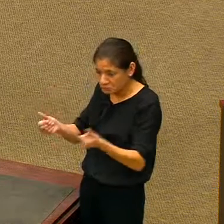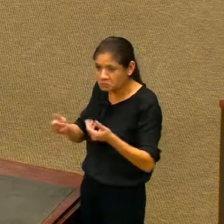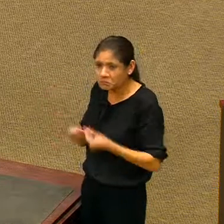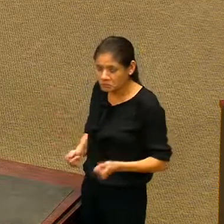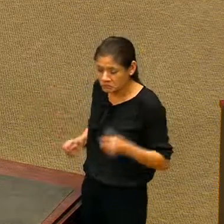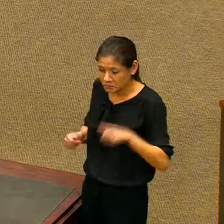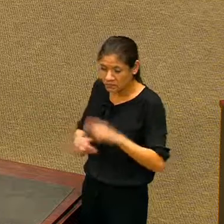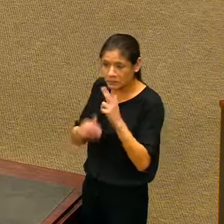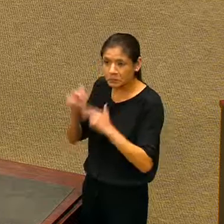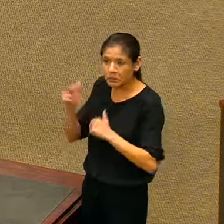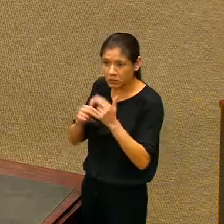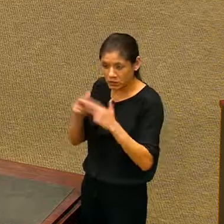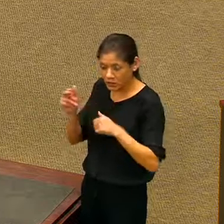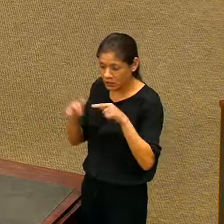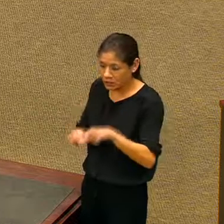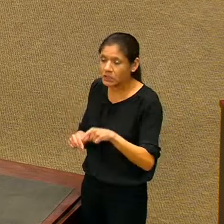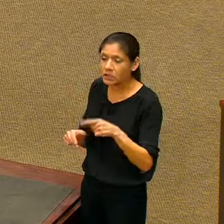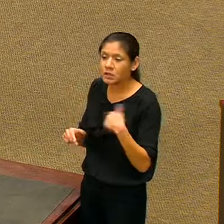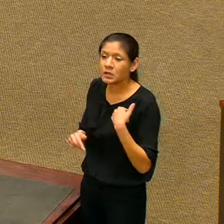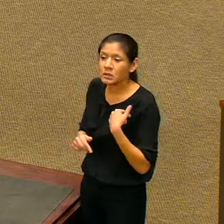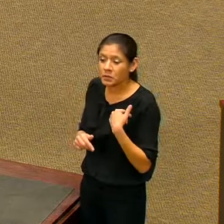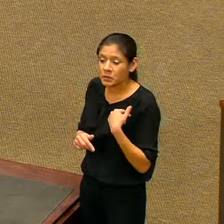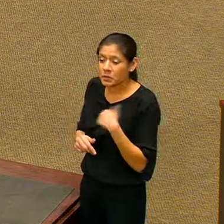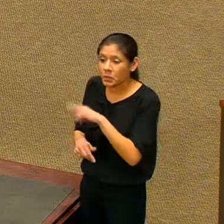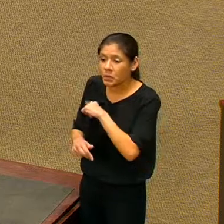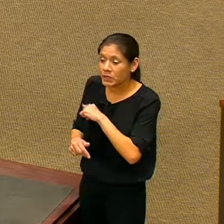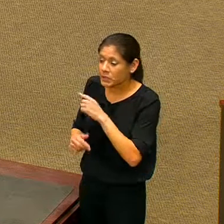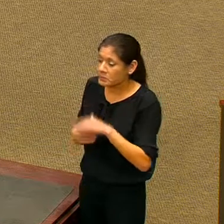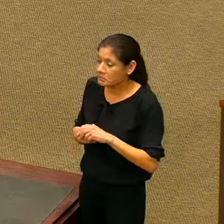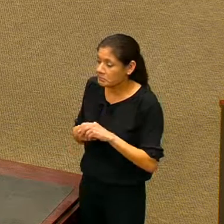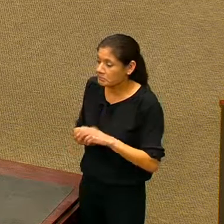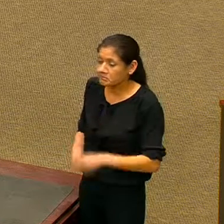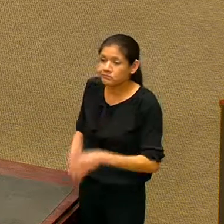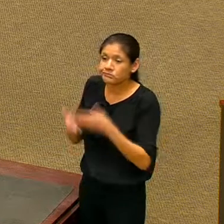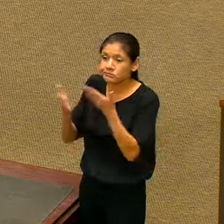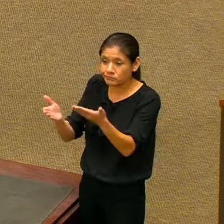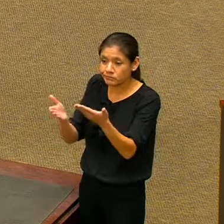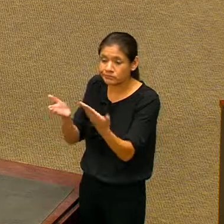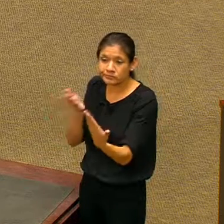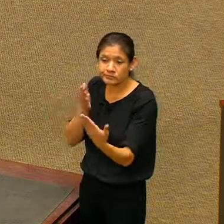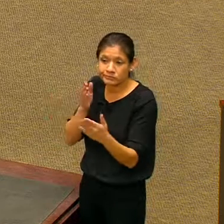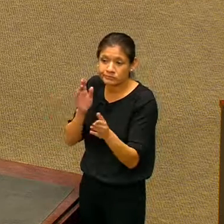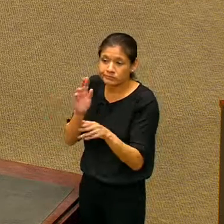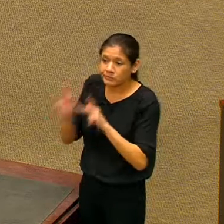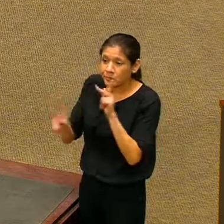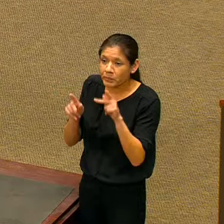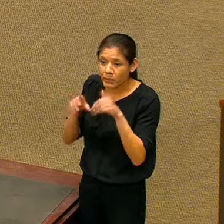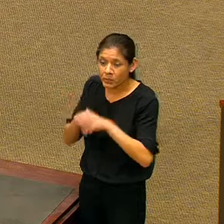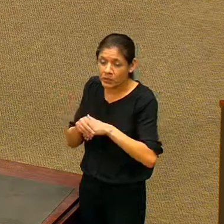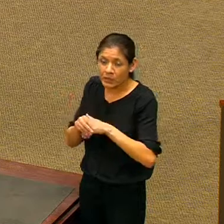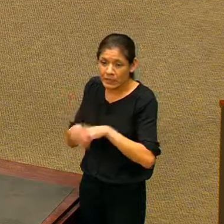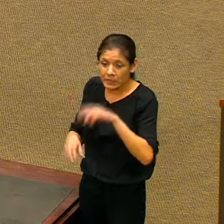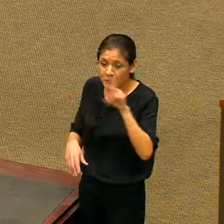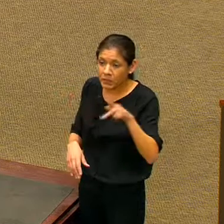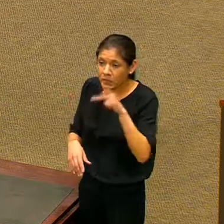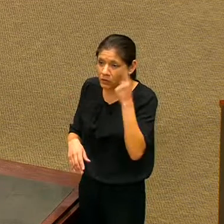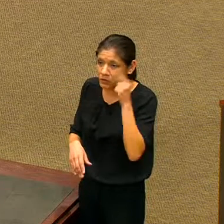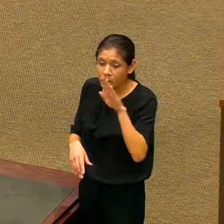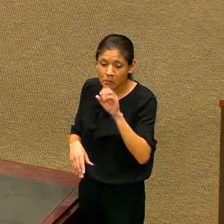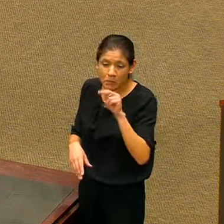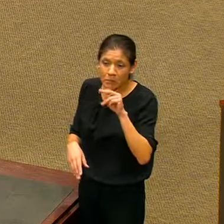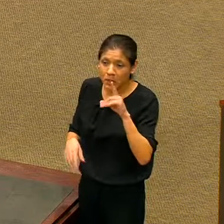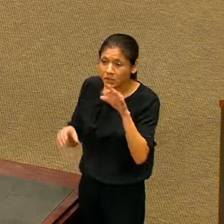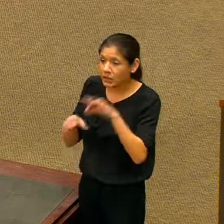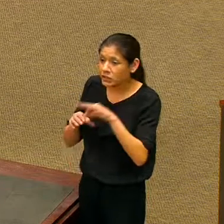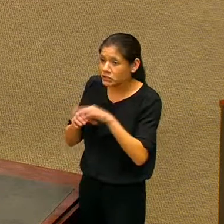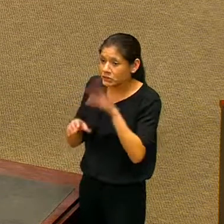particular facility, we put it out to the constituents of the City of Plano as a bond election for $5.5